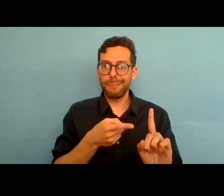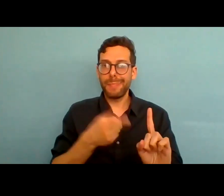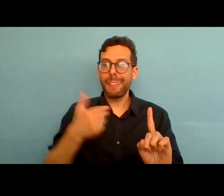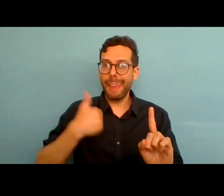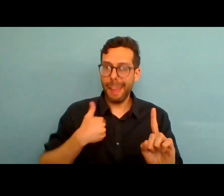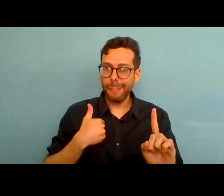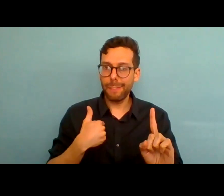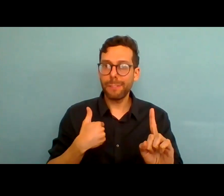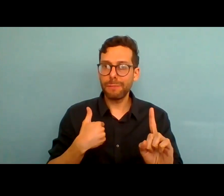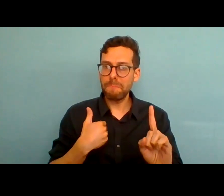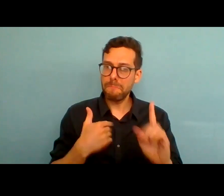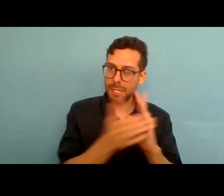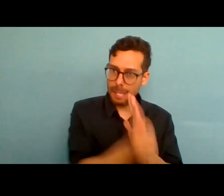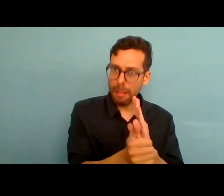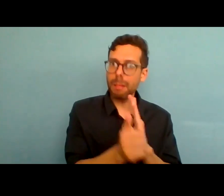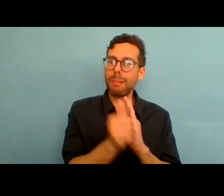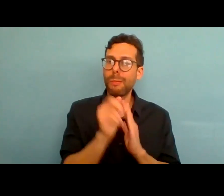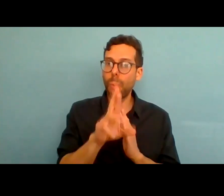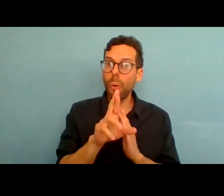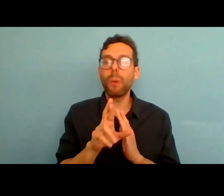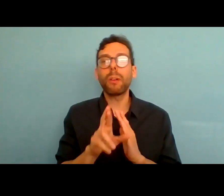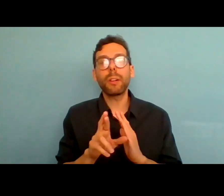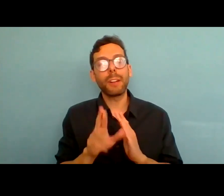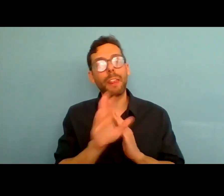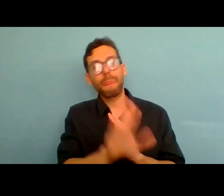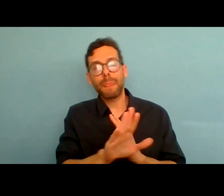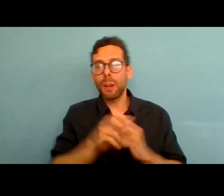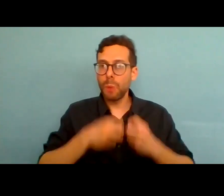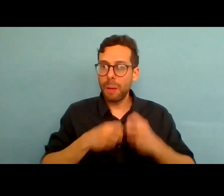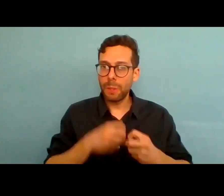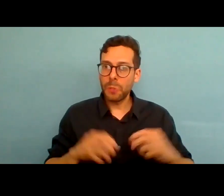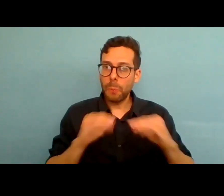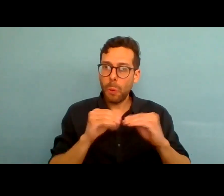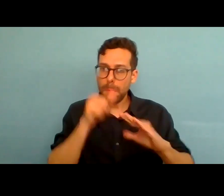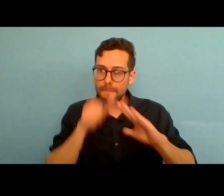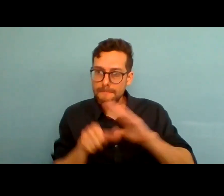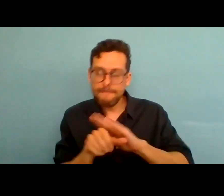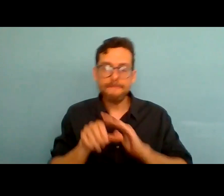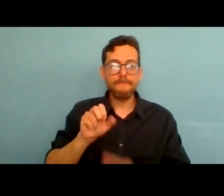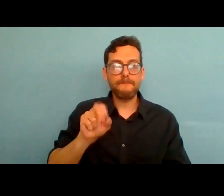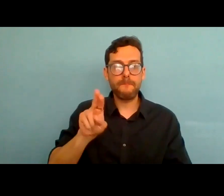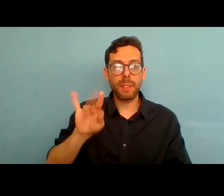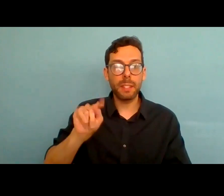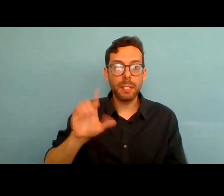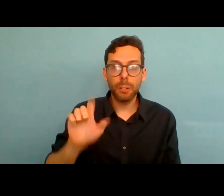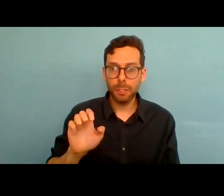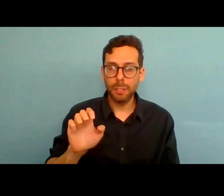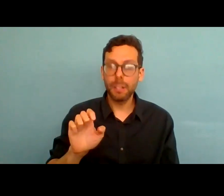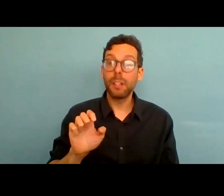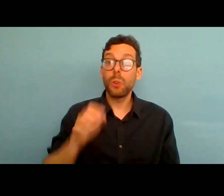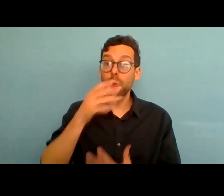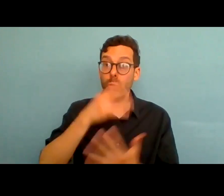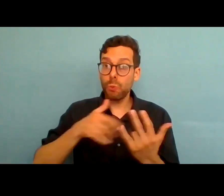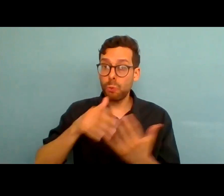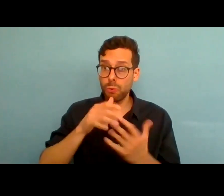subtle symptoms, right? But here's the thing. When we talk about social communication, we're talking about a very